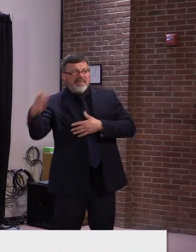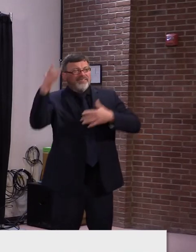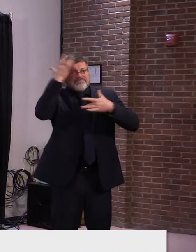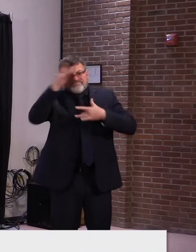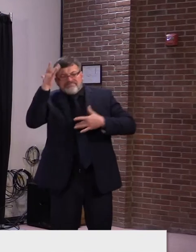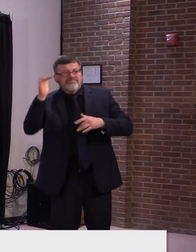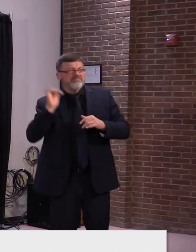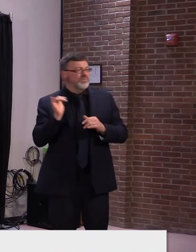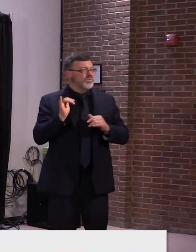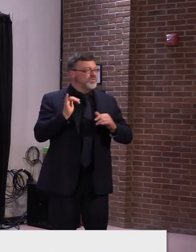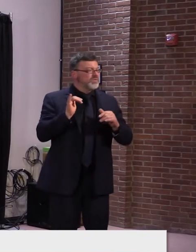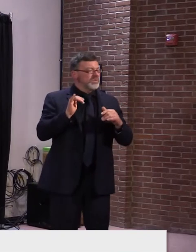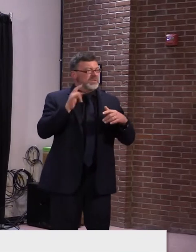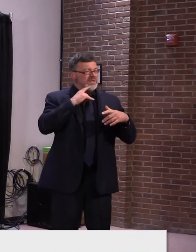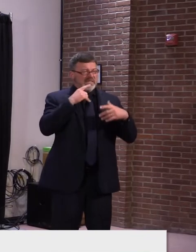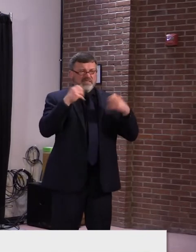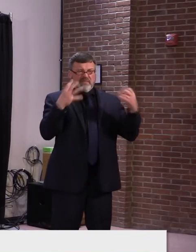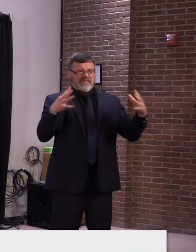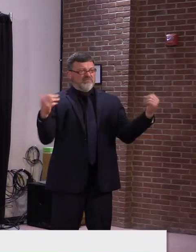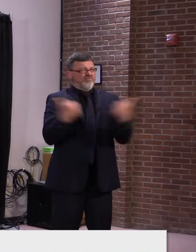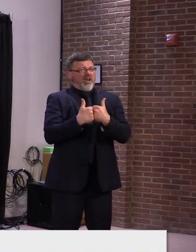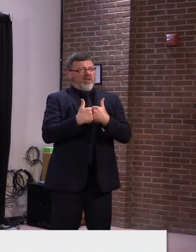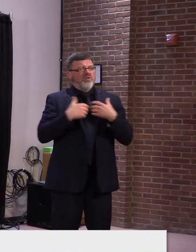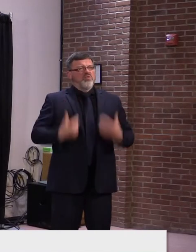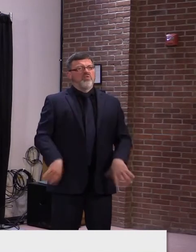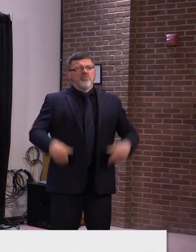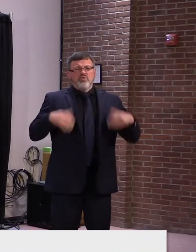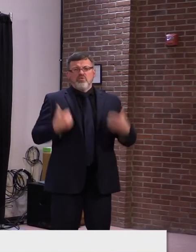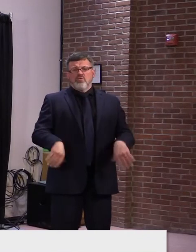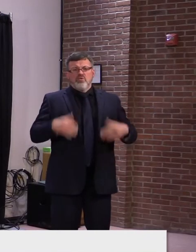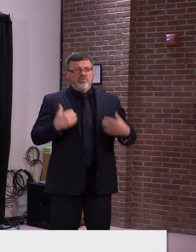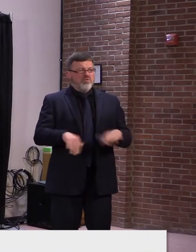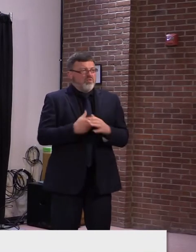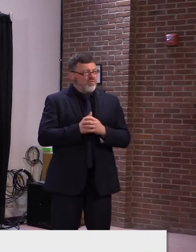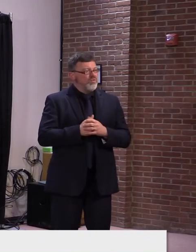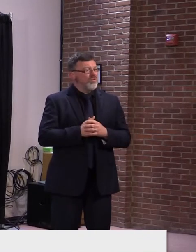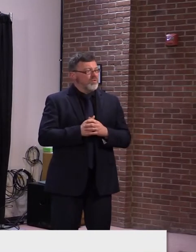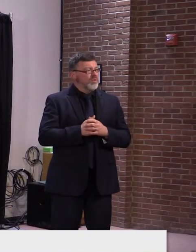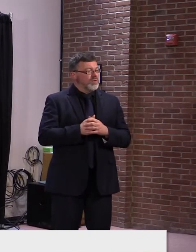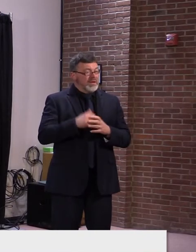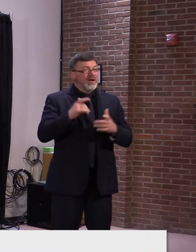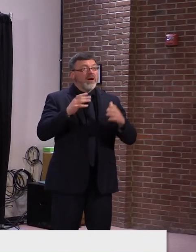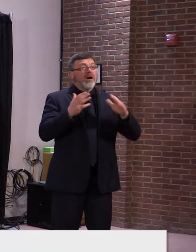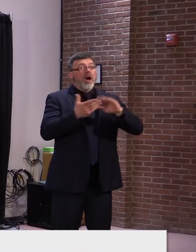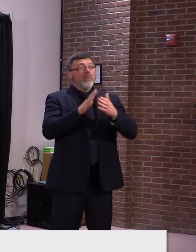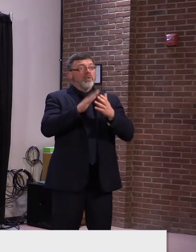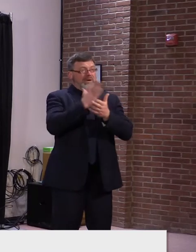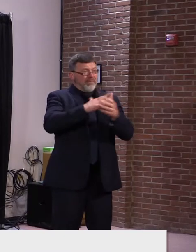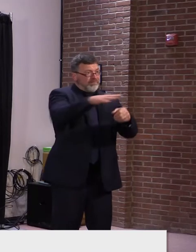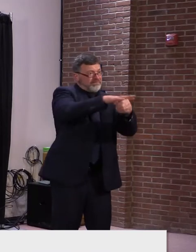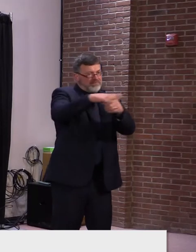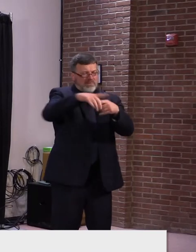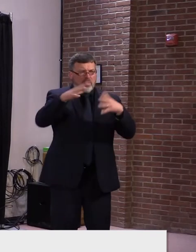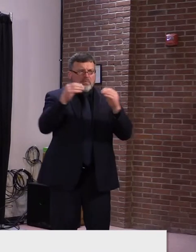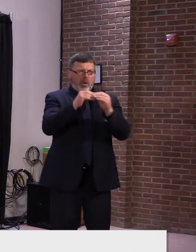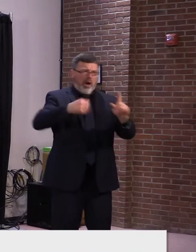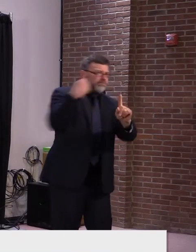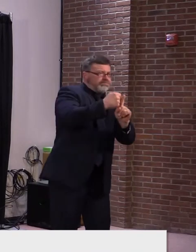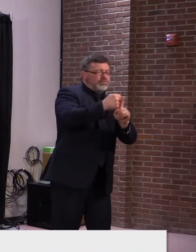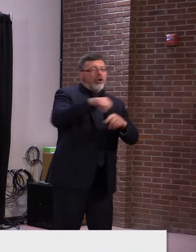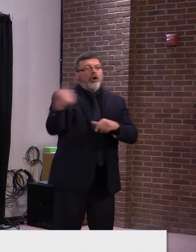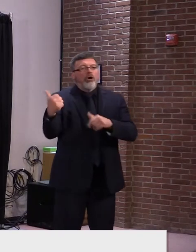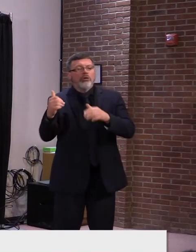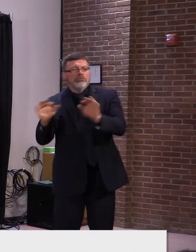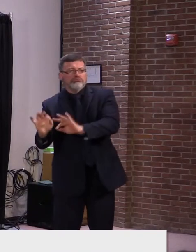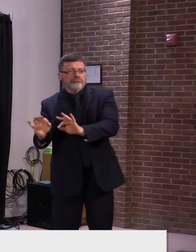hardships. Some communities have undoubtedly been impacted more than others. We cannot forget these